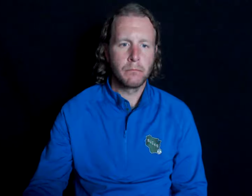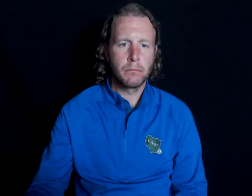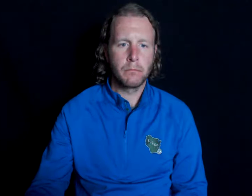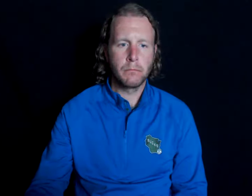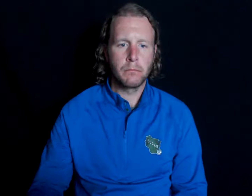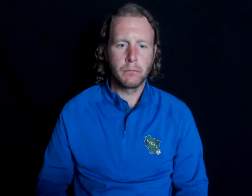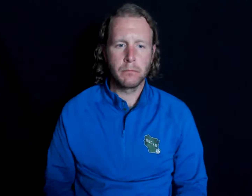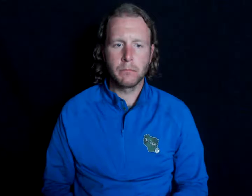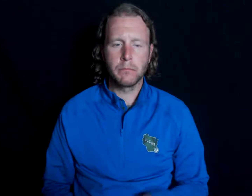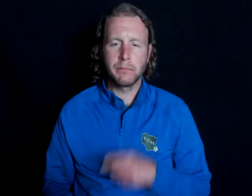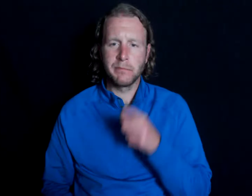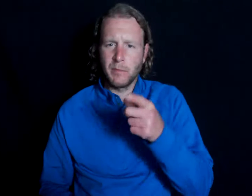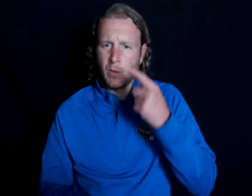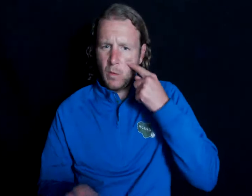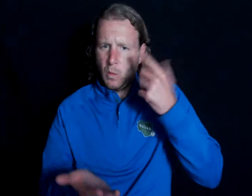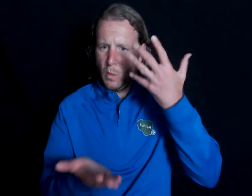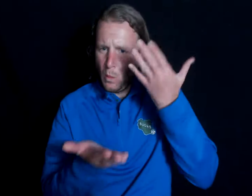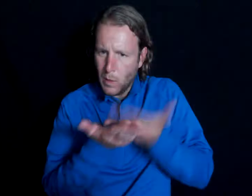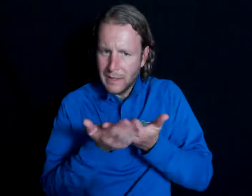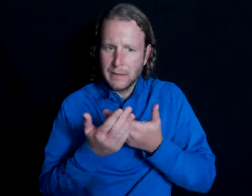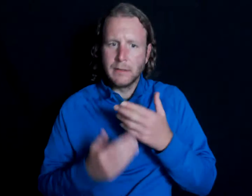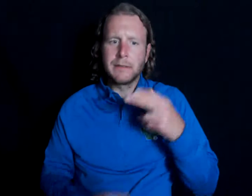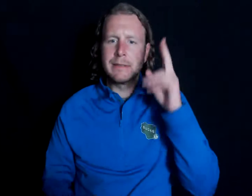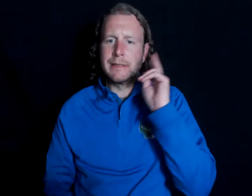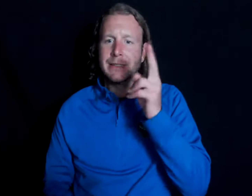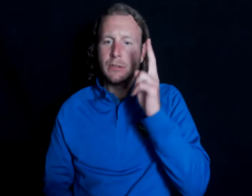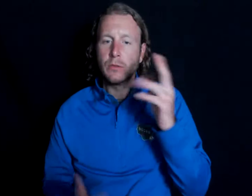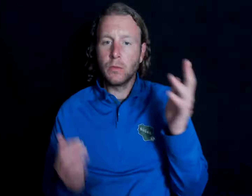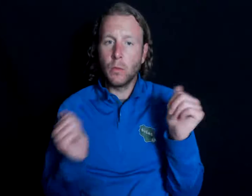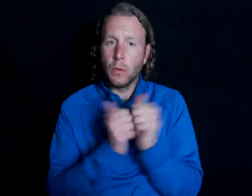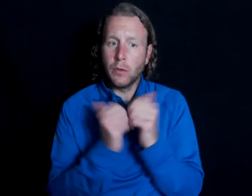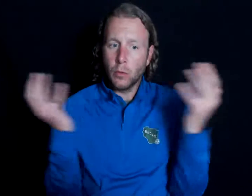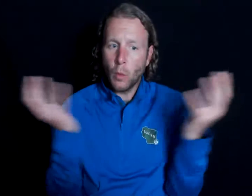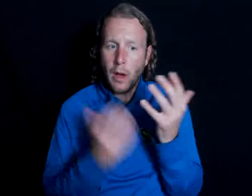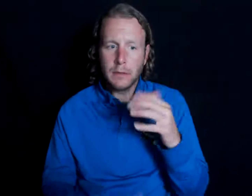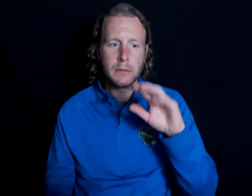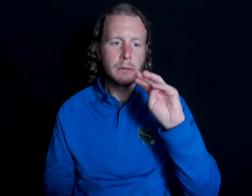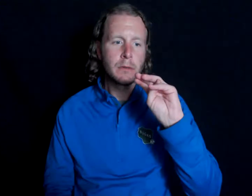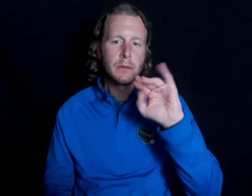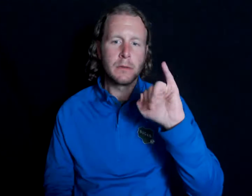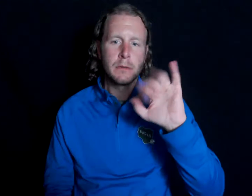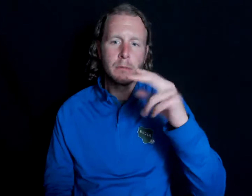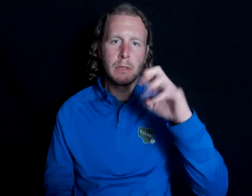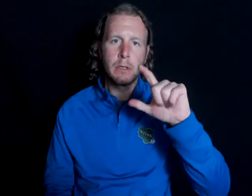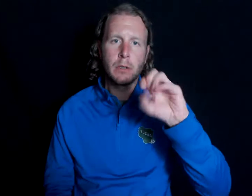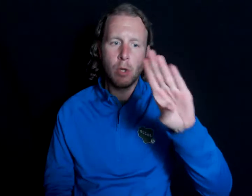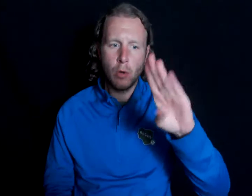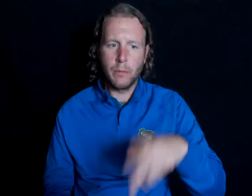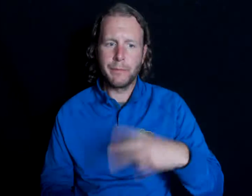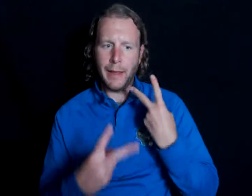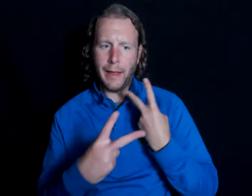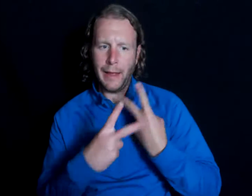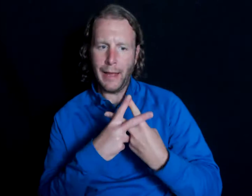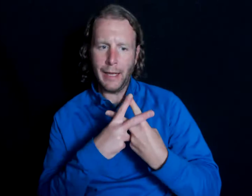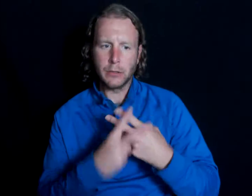Witness history in the making with Michelob Ultra. Tweet hashtag Ultra courtside with hashtag sweepstakes for a chance to win